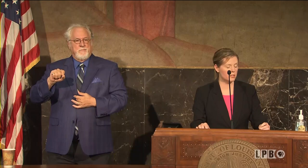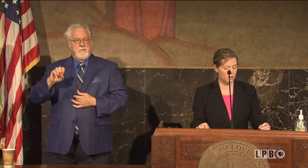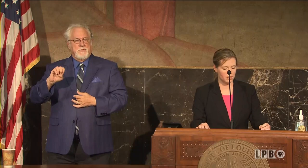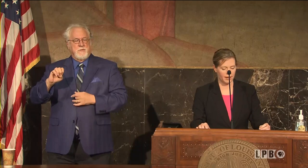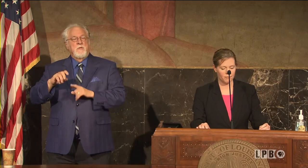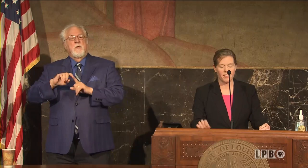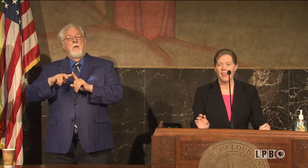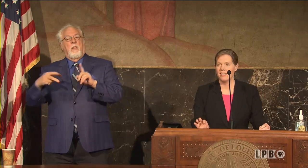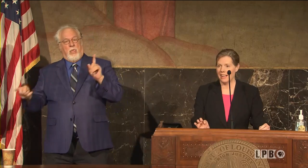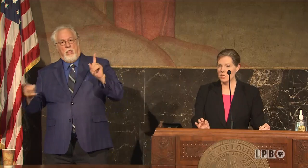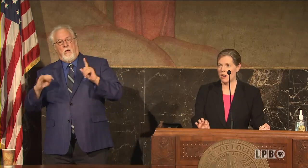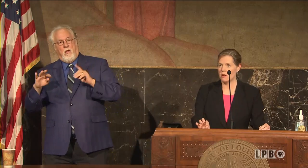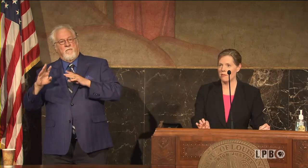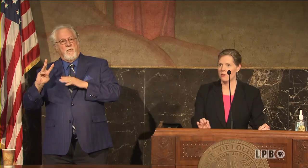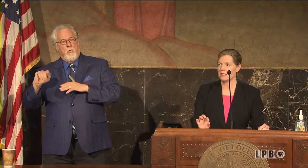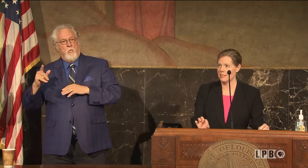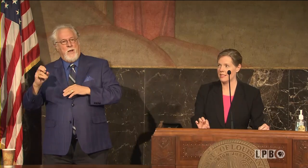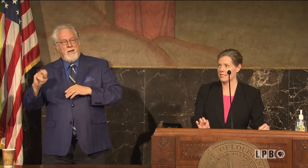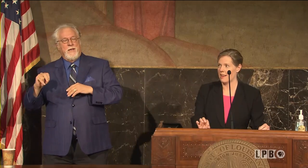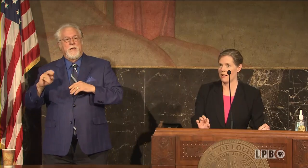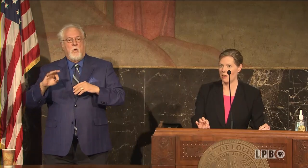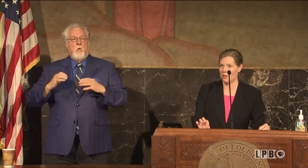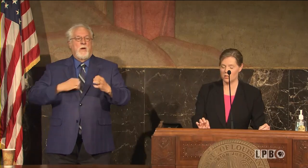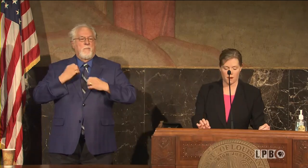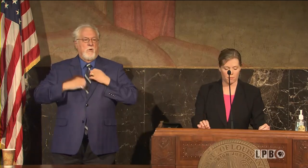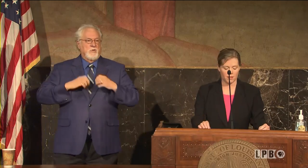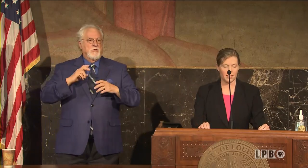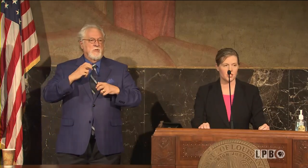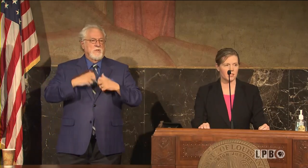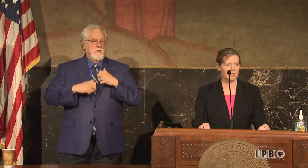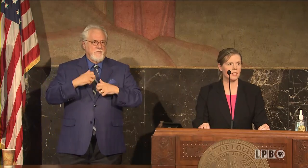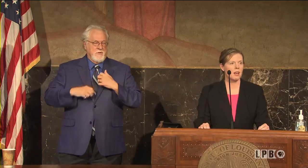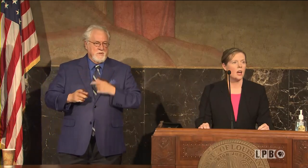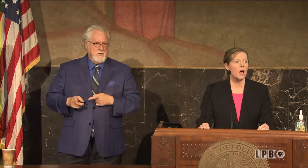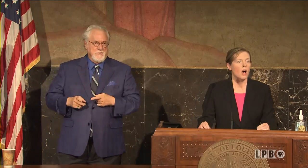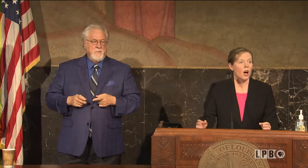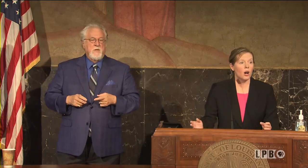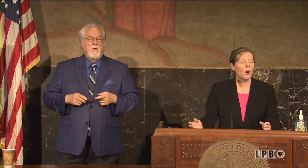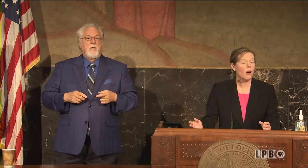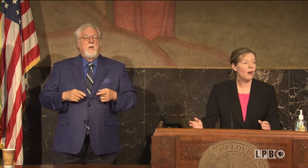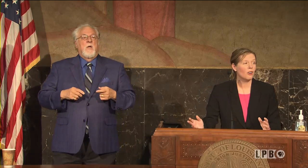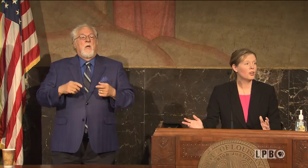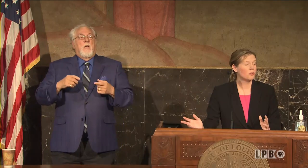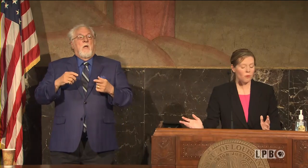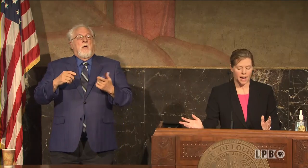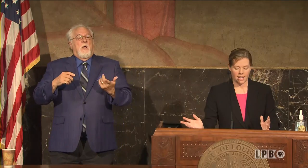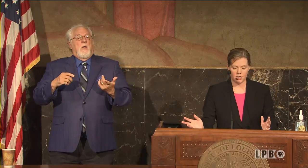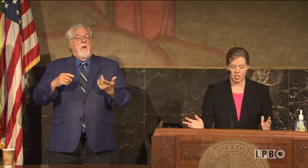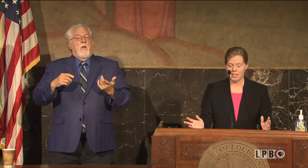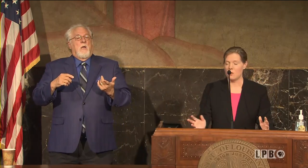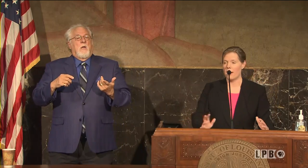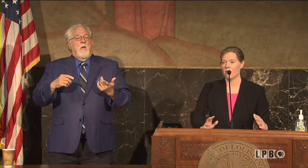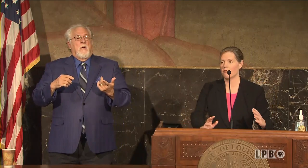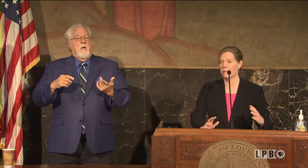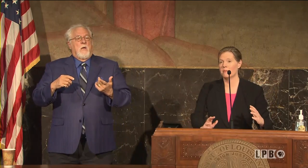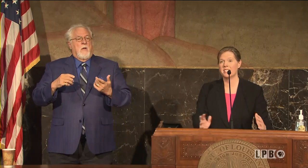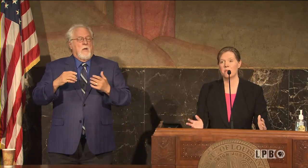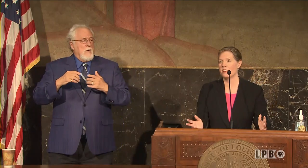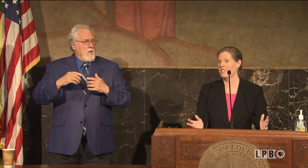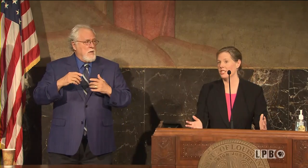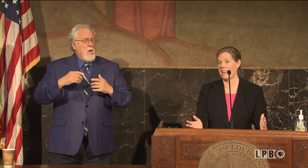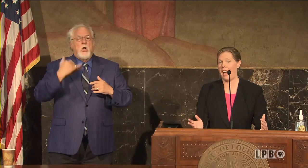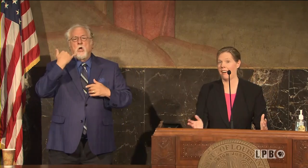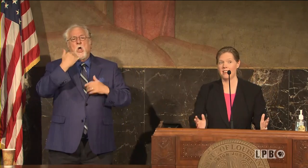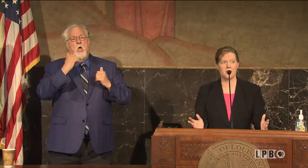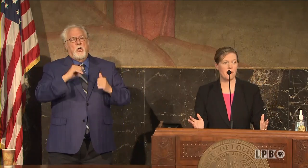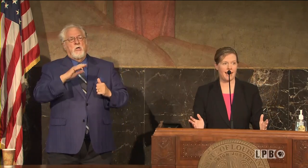emotional stability. And that's why we focused this line on those populations. A call could range anywhere from